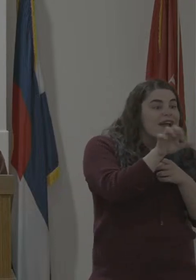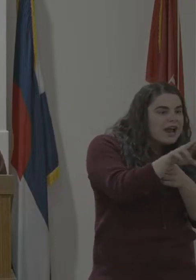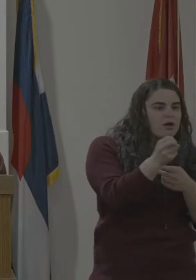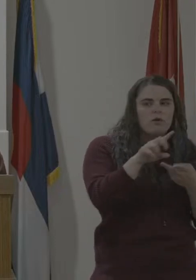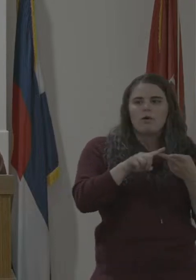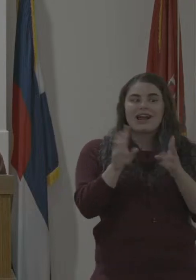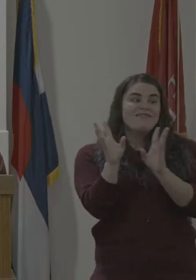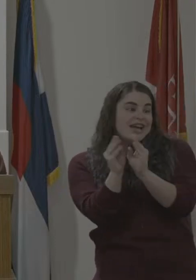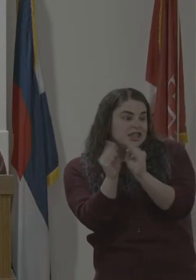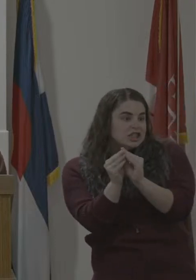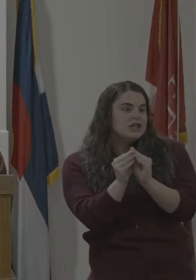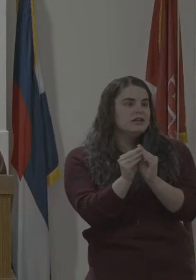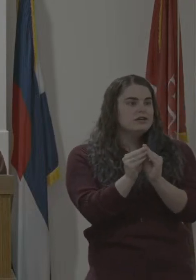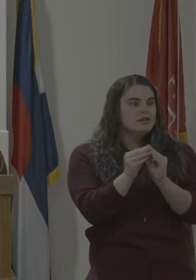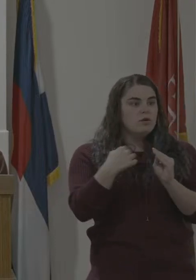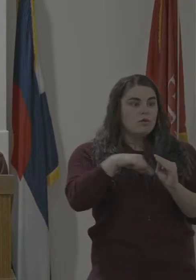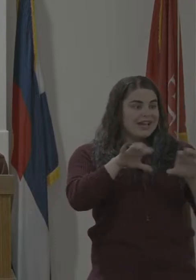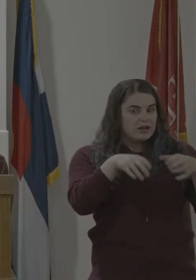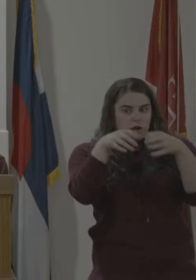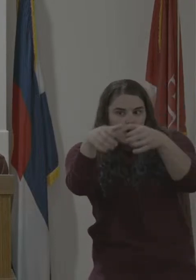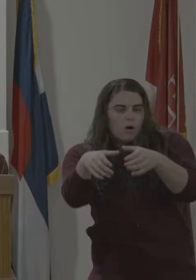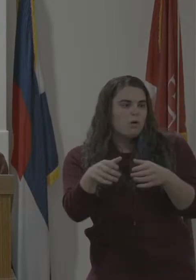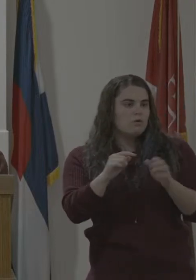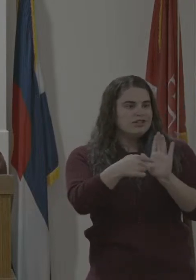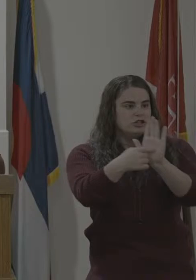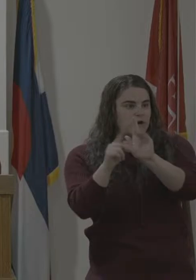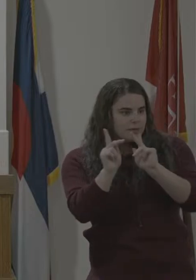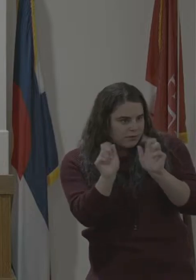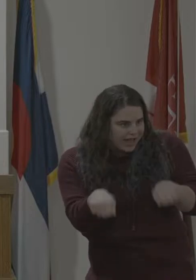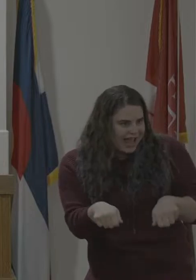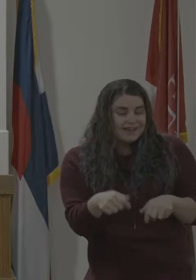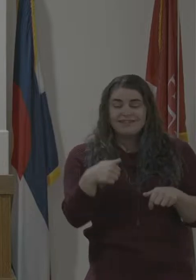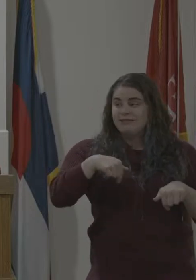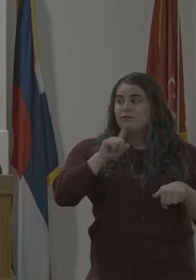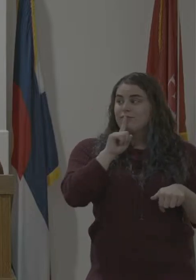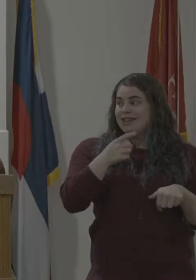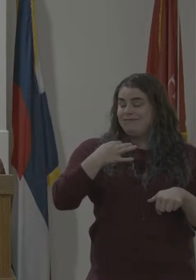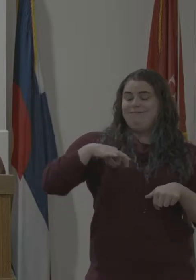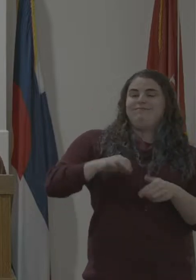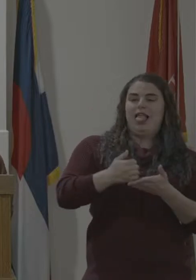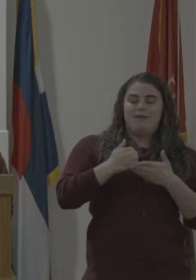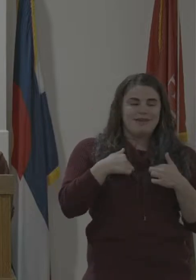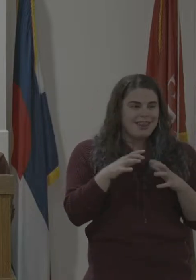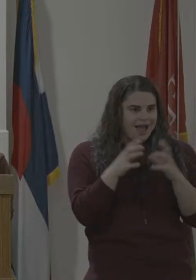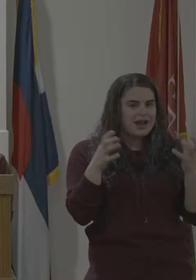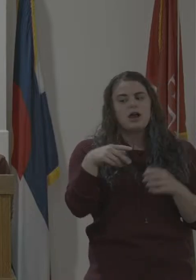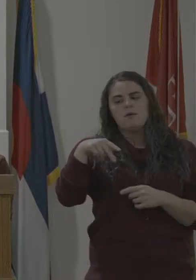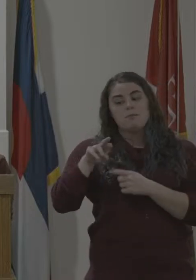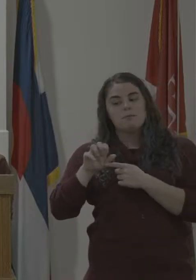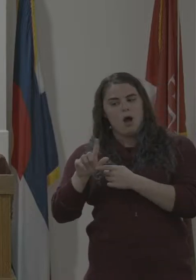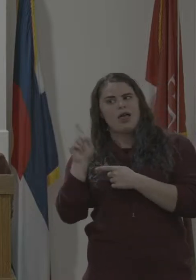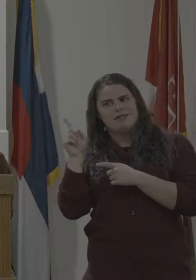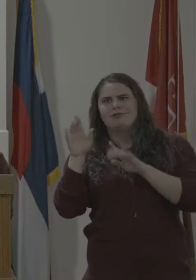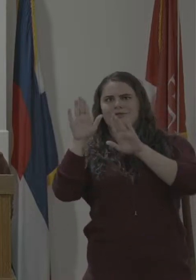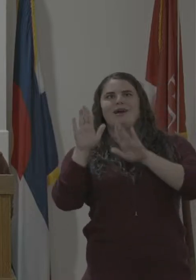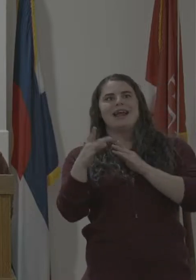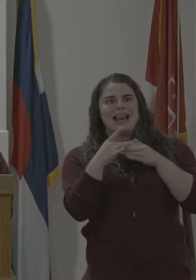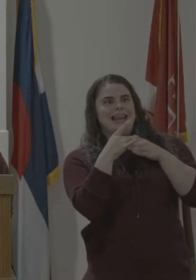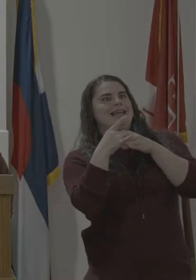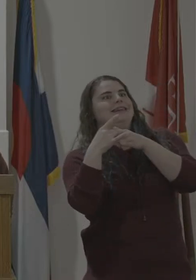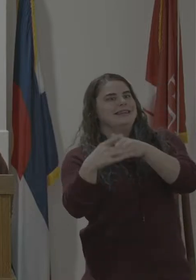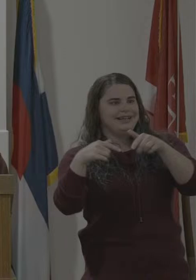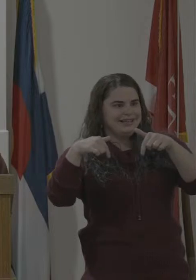that, and it's been really helpful for me. Paul's been great, guiding us through all of that.